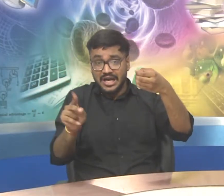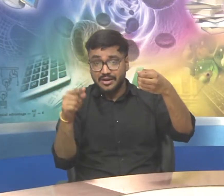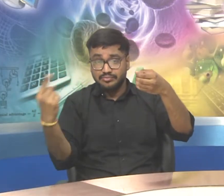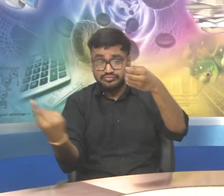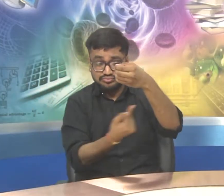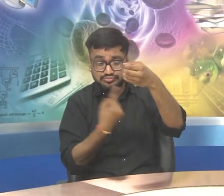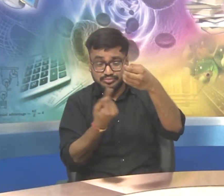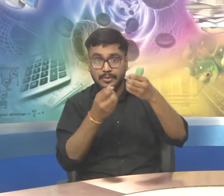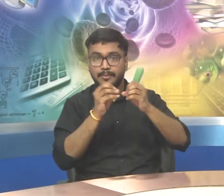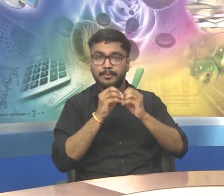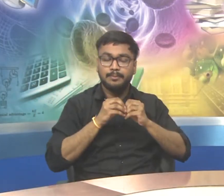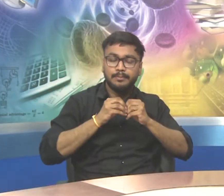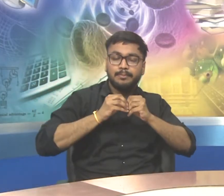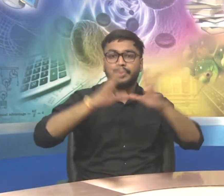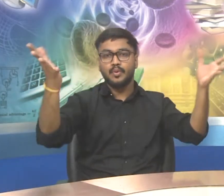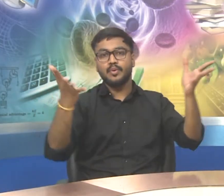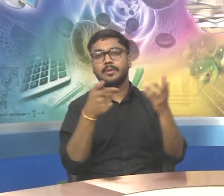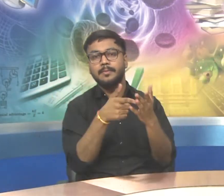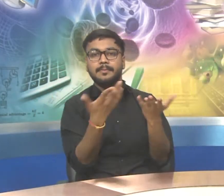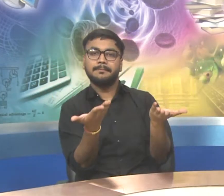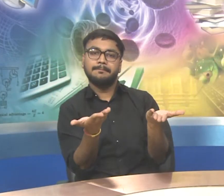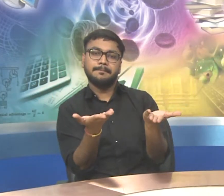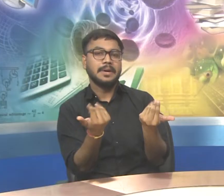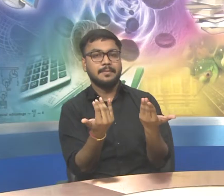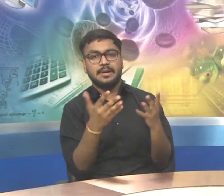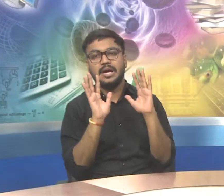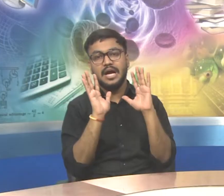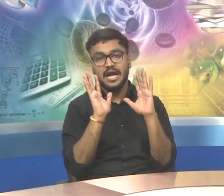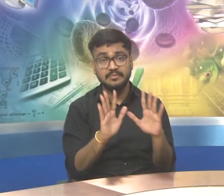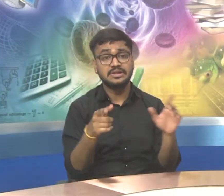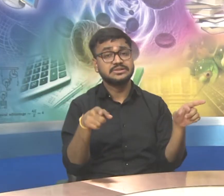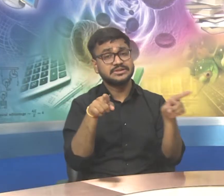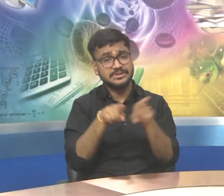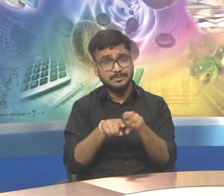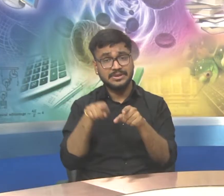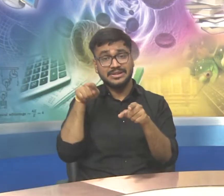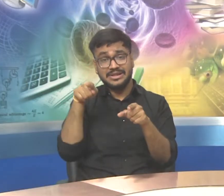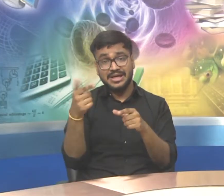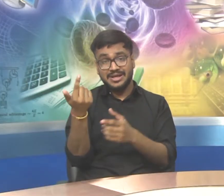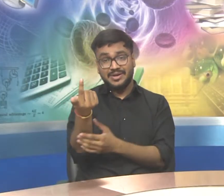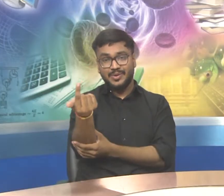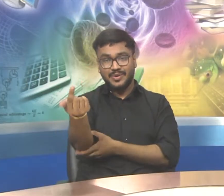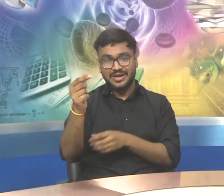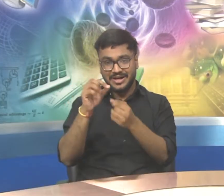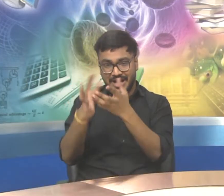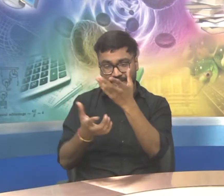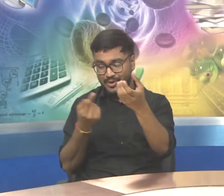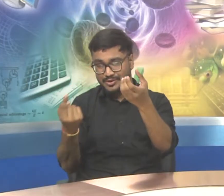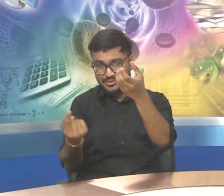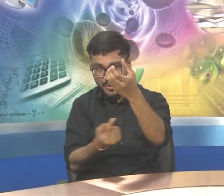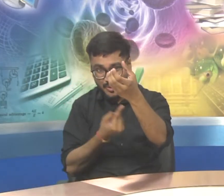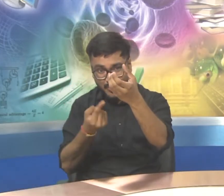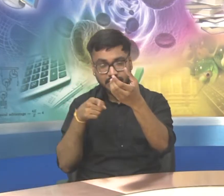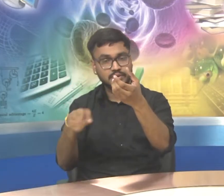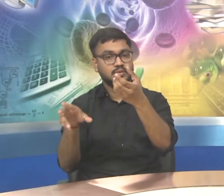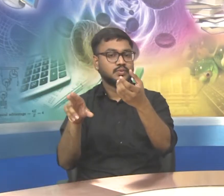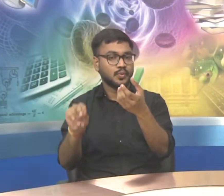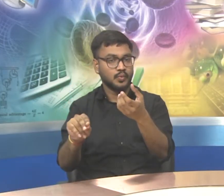safety while heating. If solvent can catch fire easily like alcohol, do not use